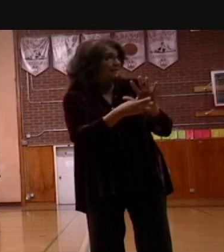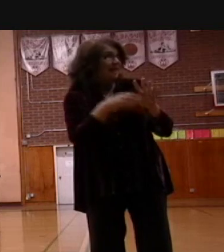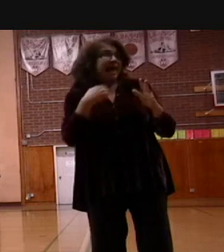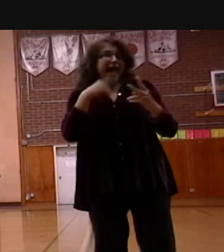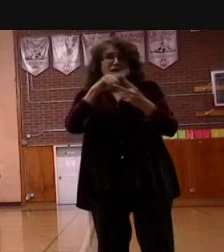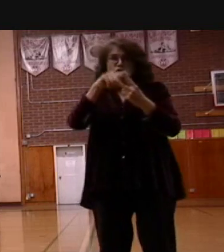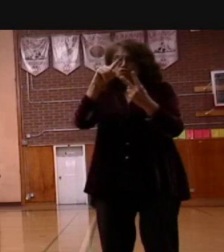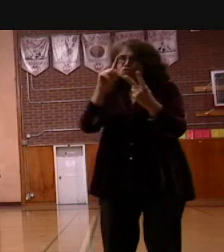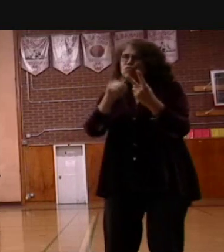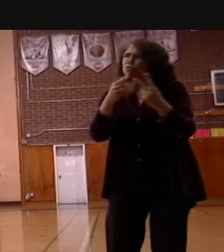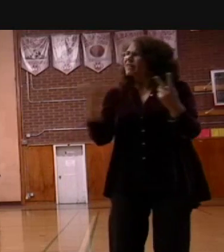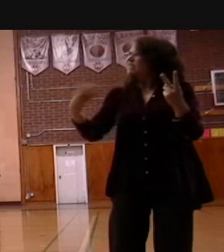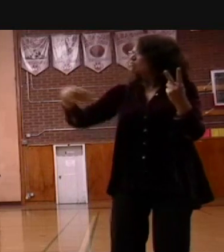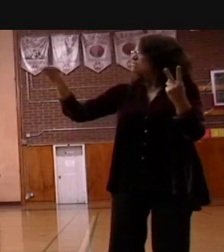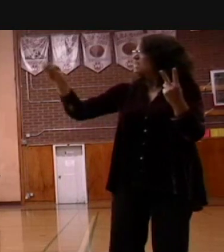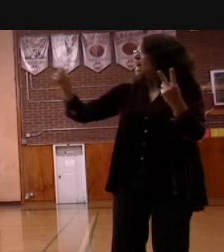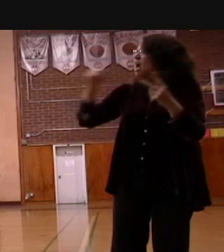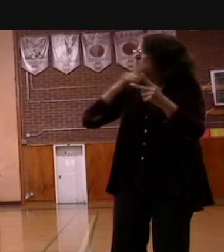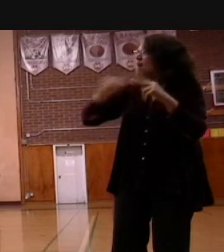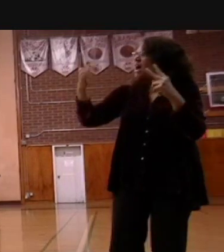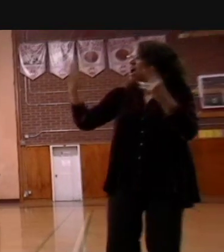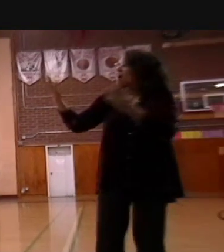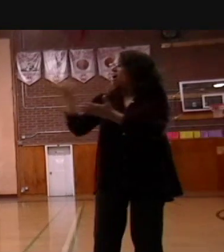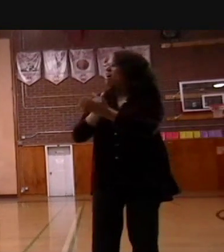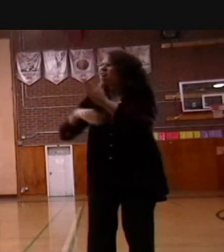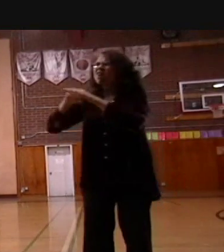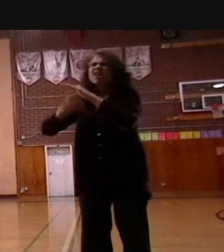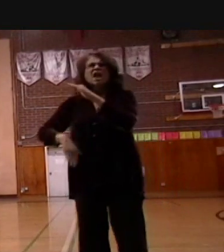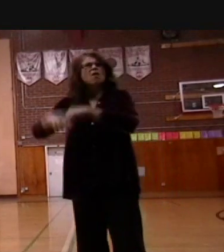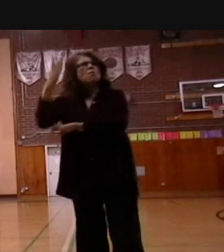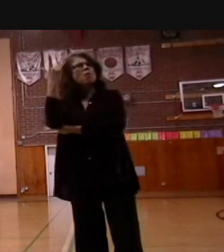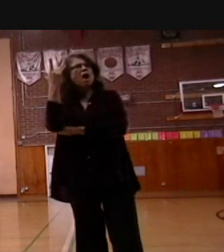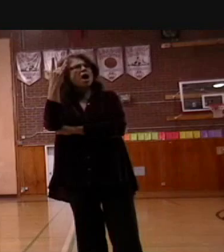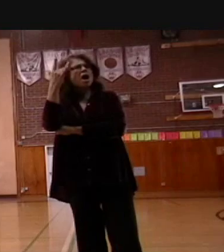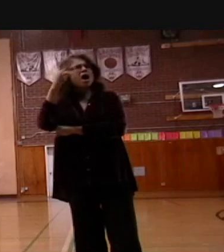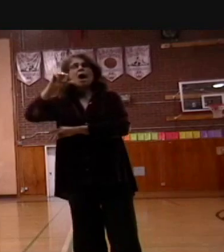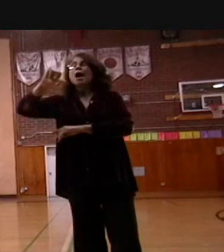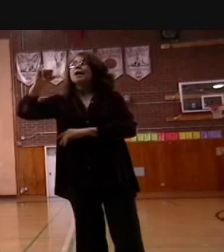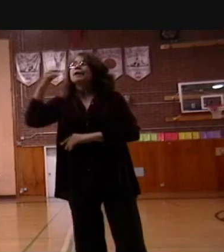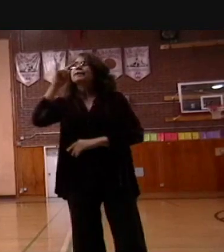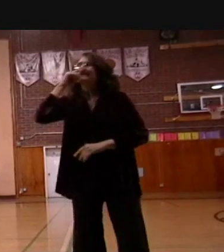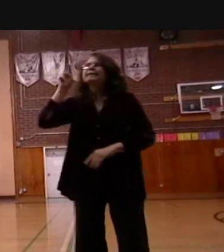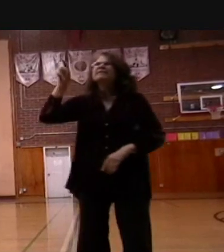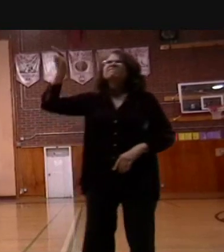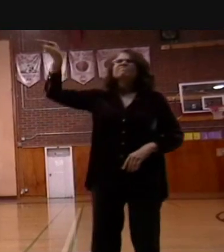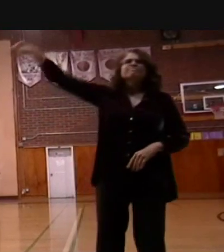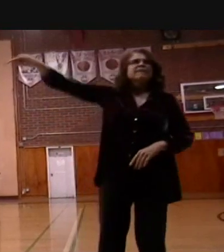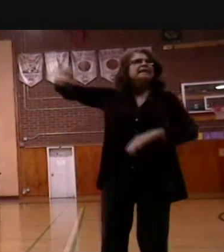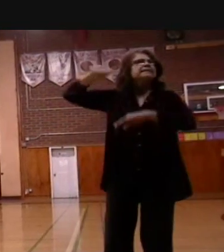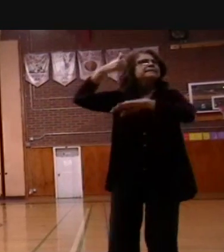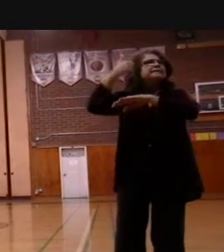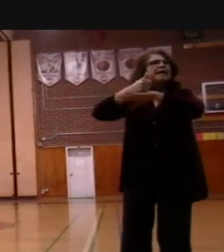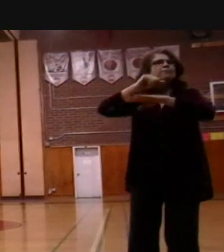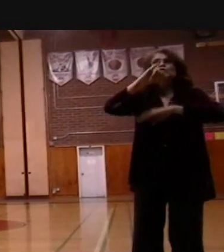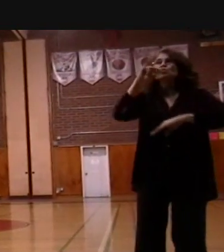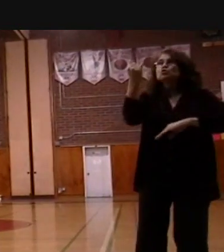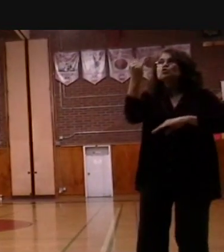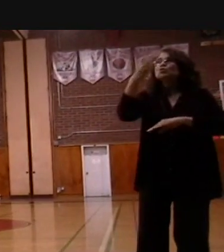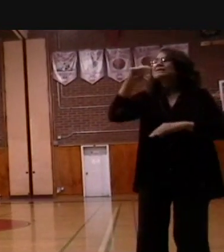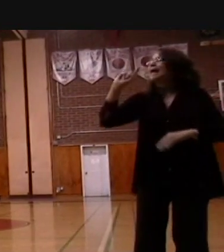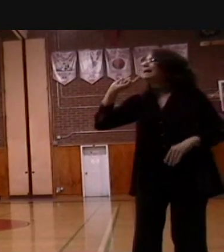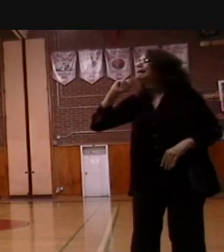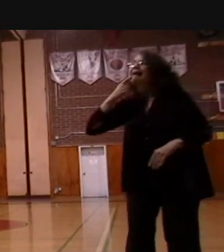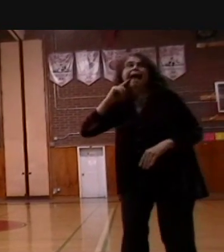as much money as the previous year because another kid in the neighborhood set up a juice and candy stand, and his house was in a better location.